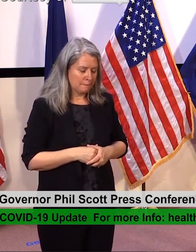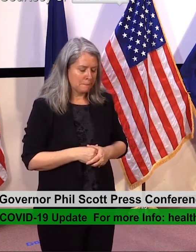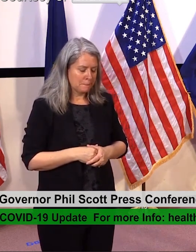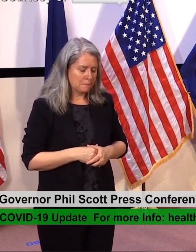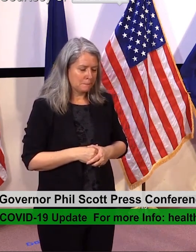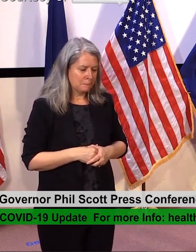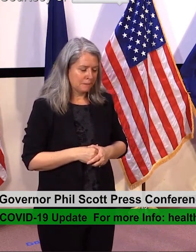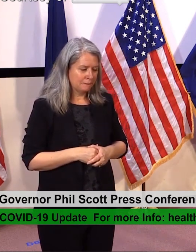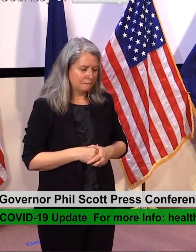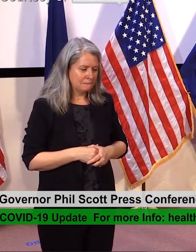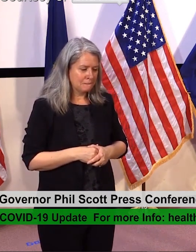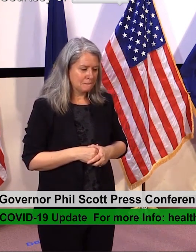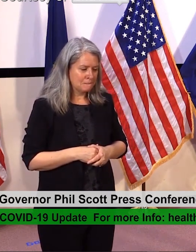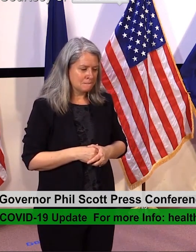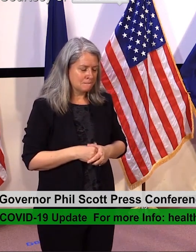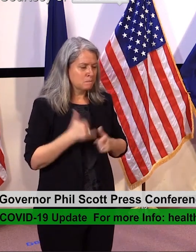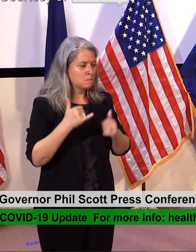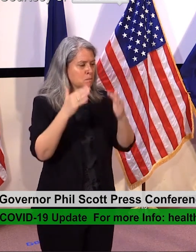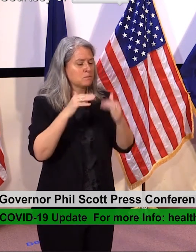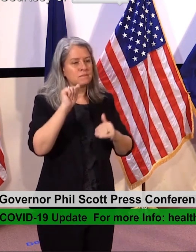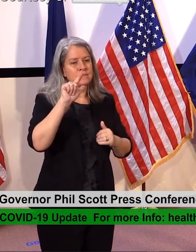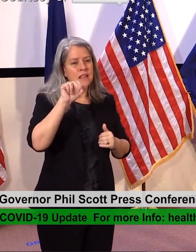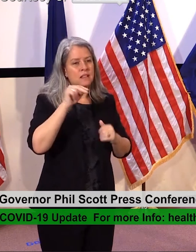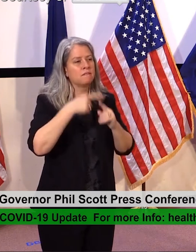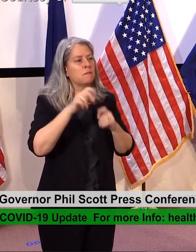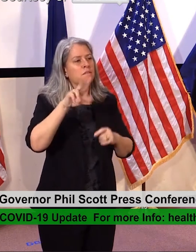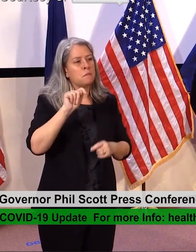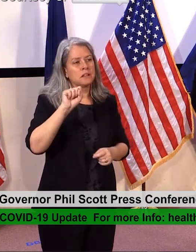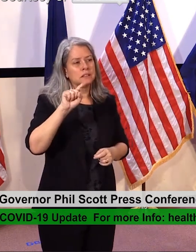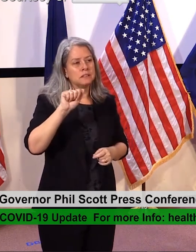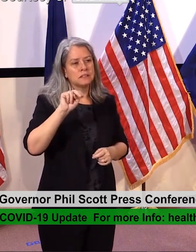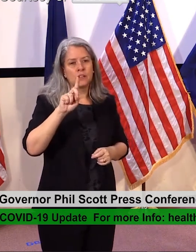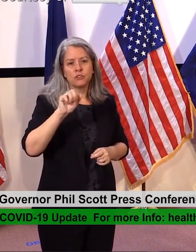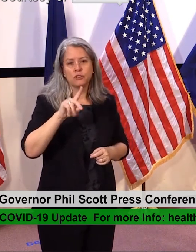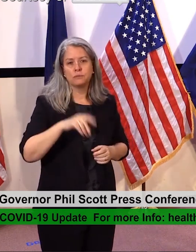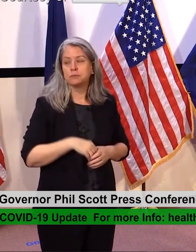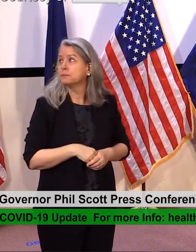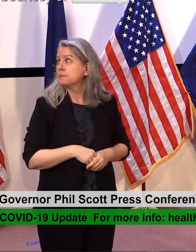Okay, great. Alan from the Vermont Standard.